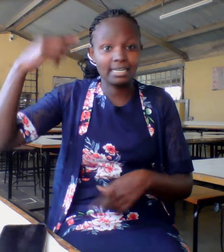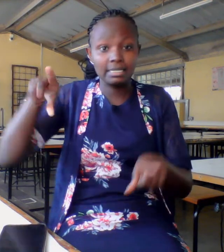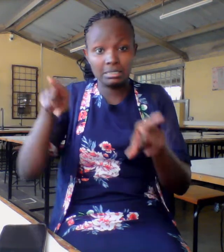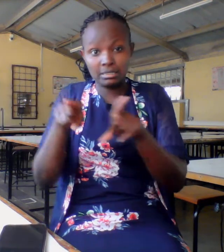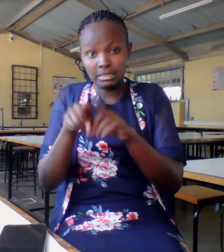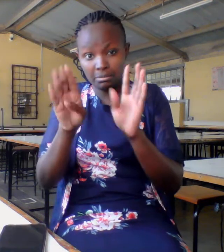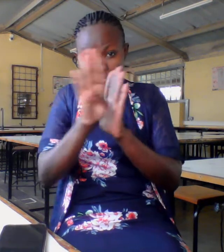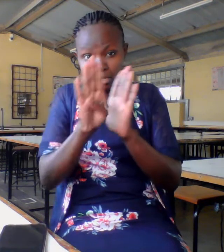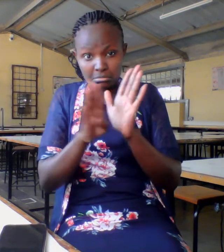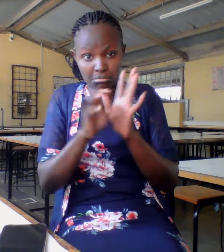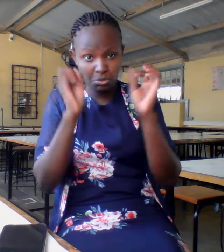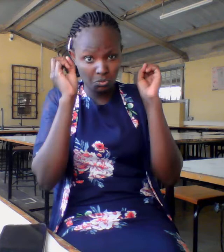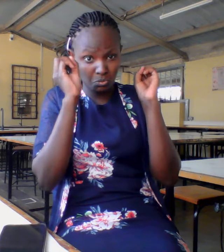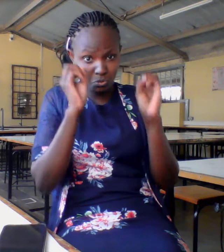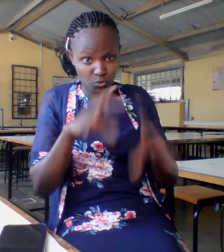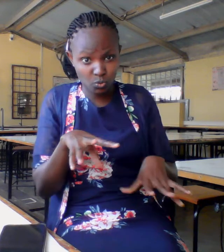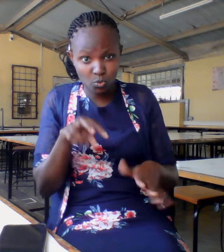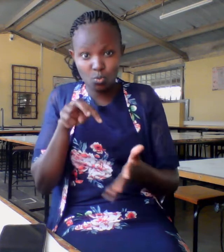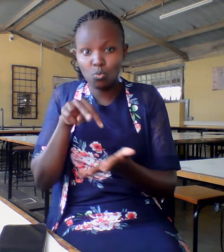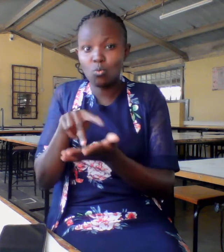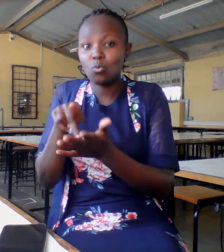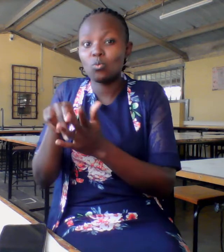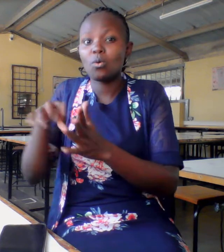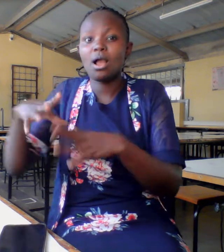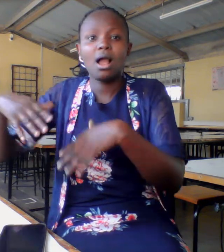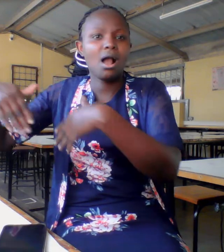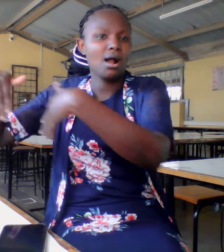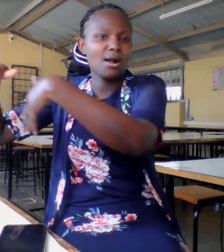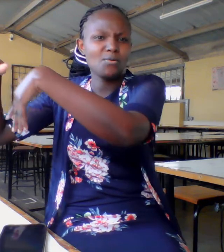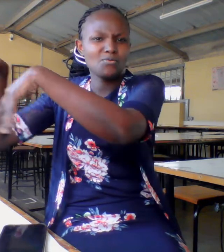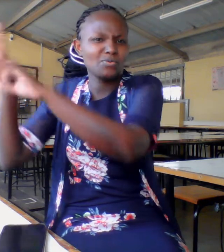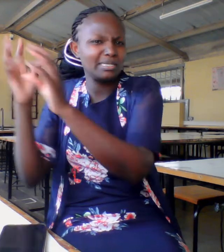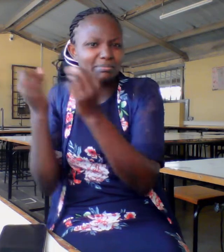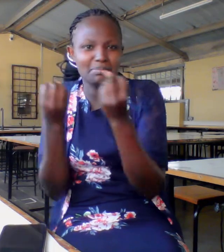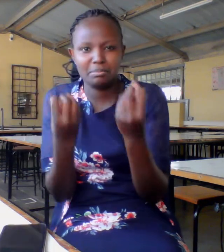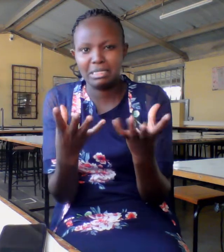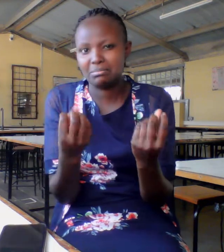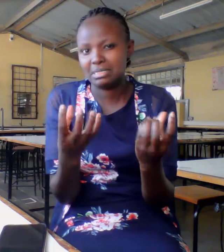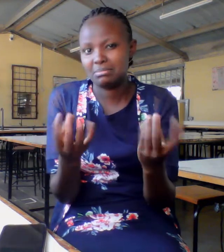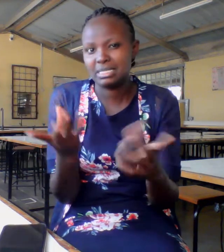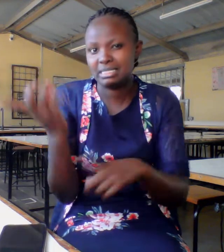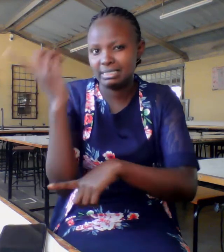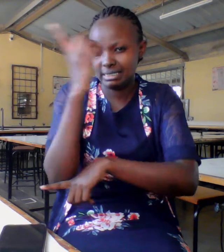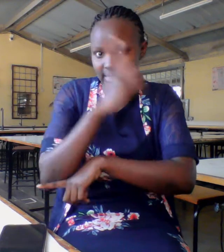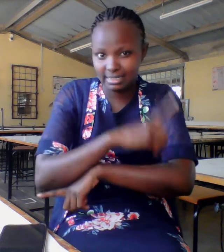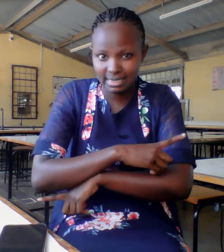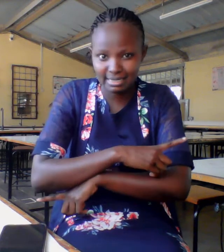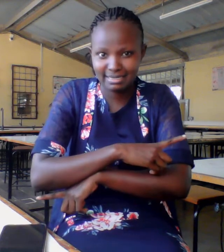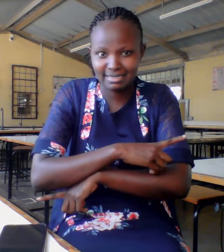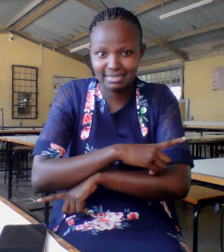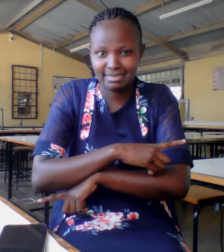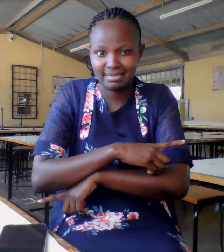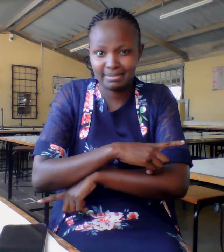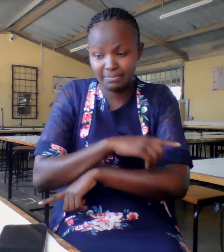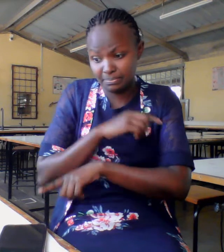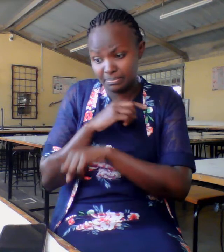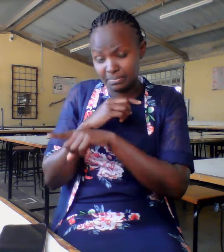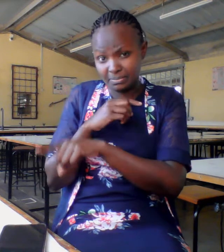and stormed out and went away for many days. The young man had not seen his